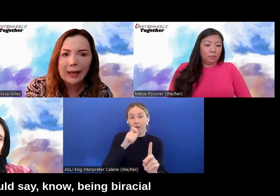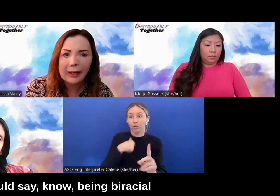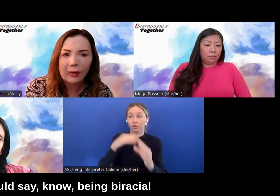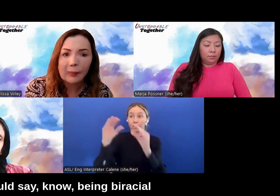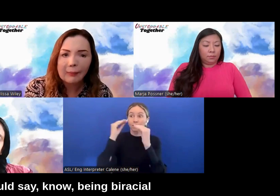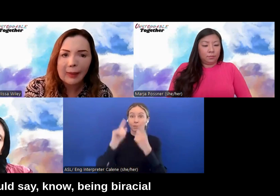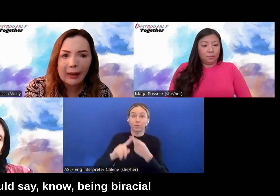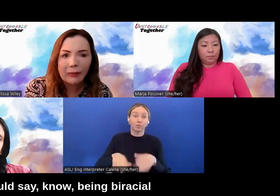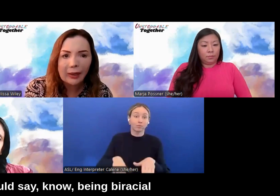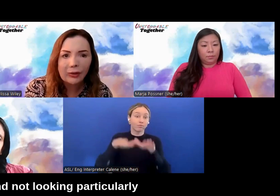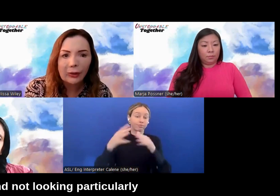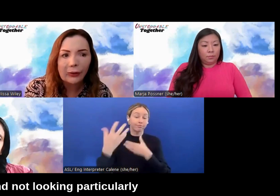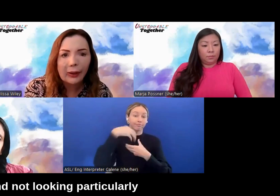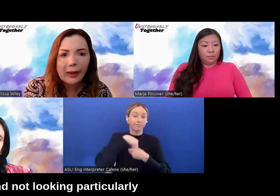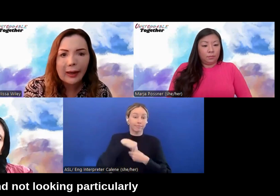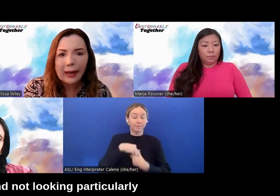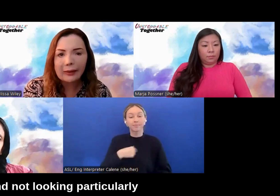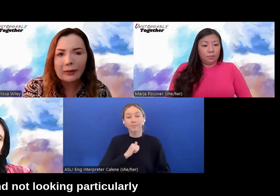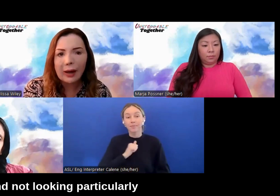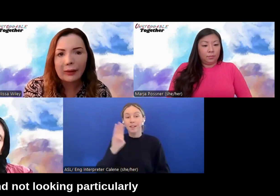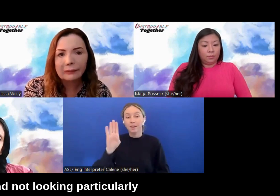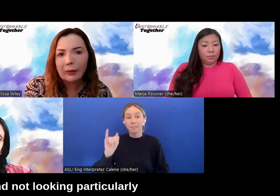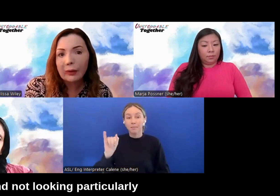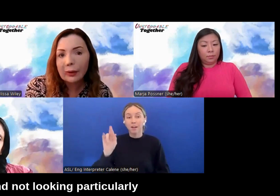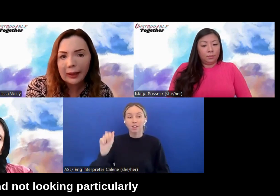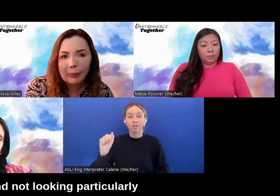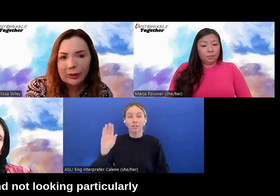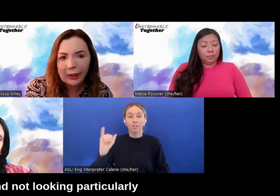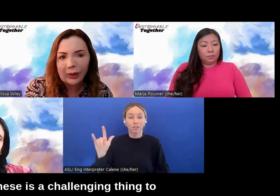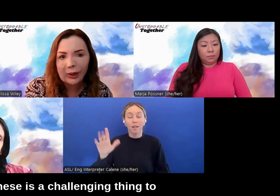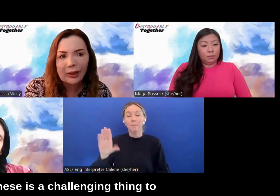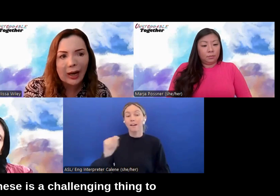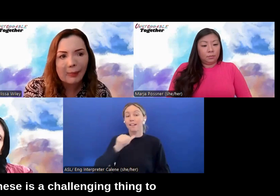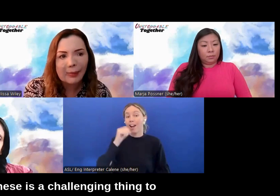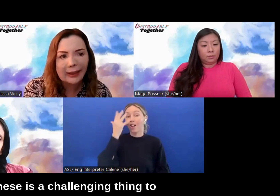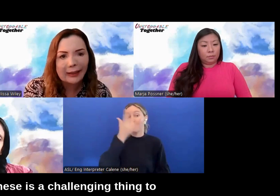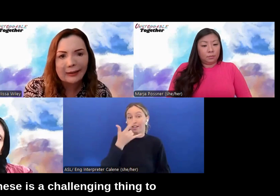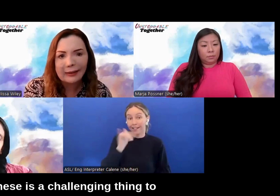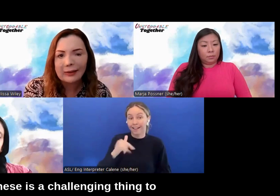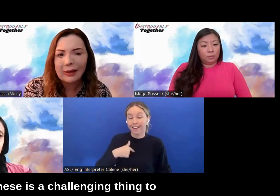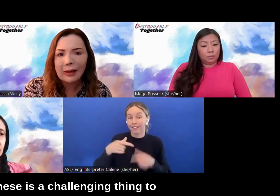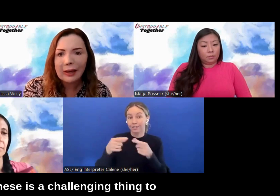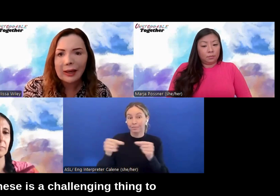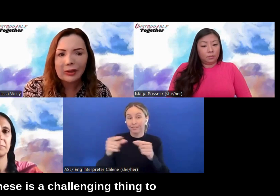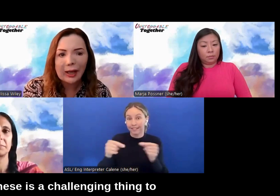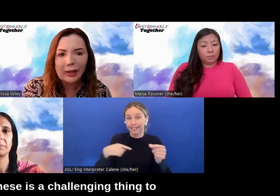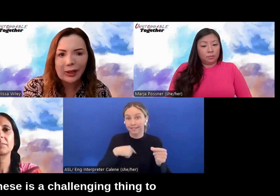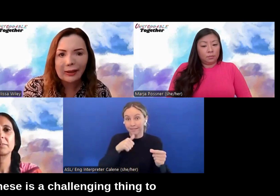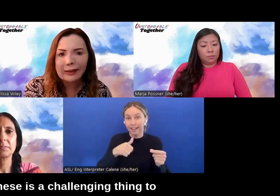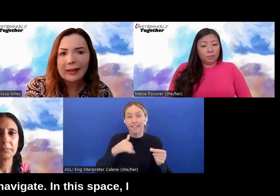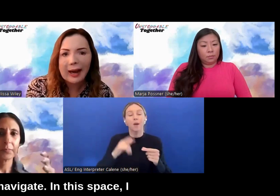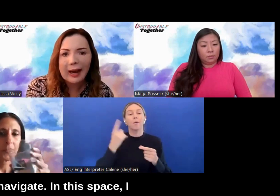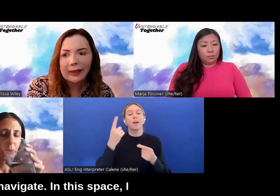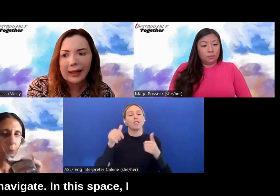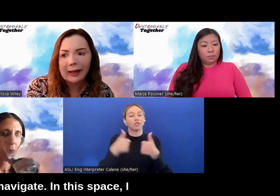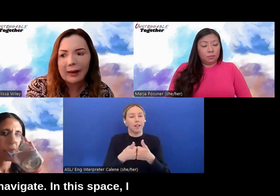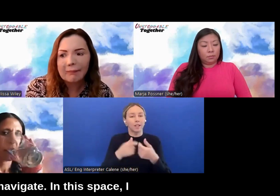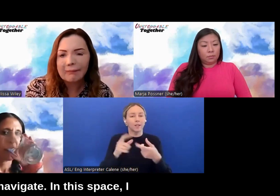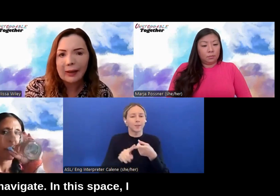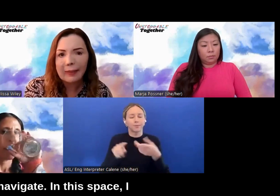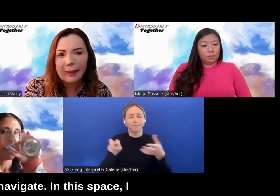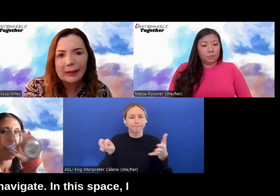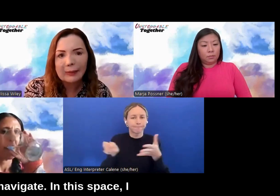would say, you know, being biracial and not looking particularly Japanese is a challenging thing to